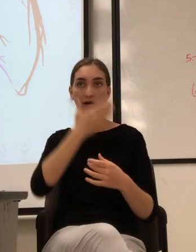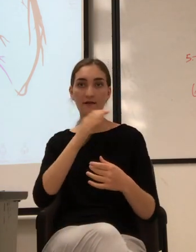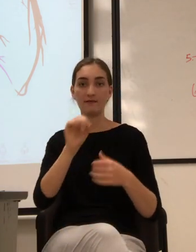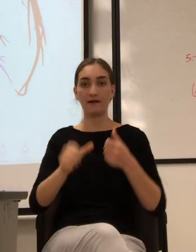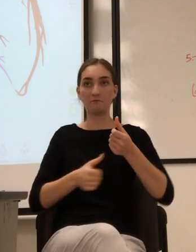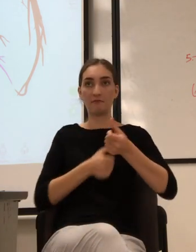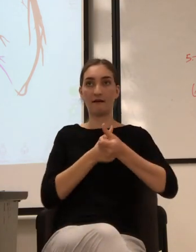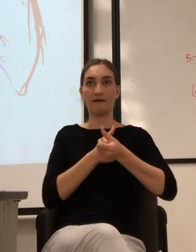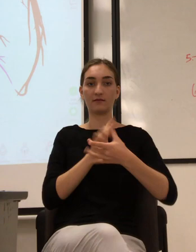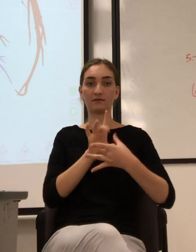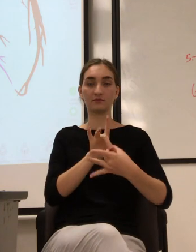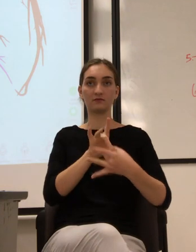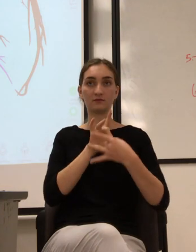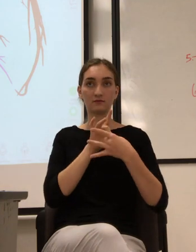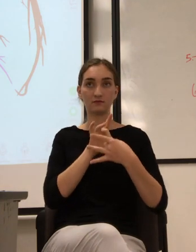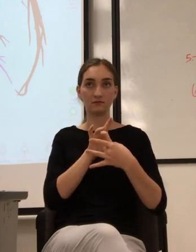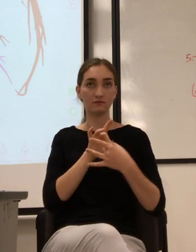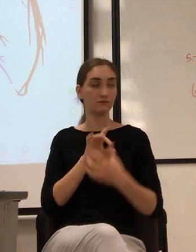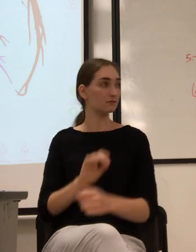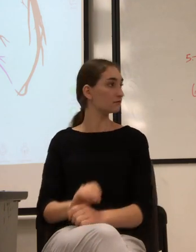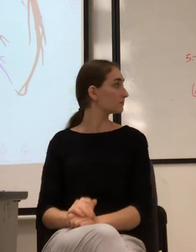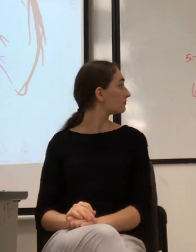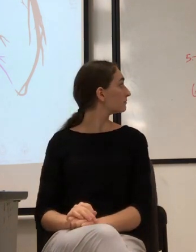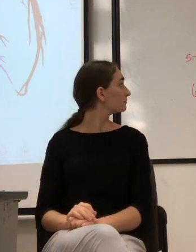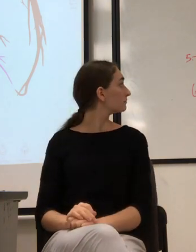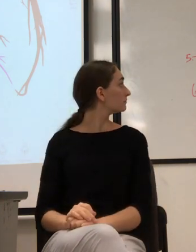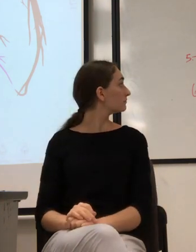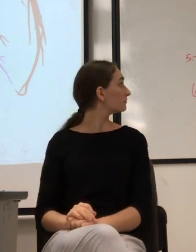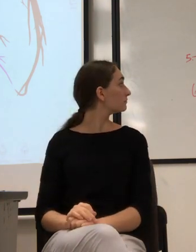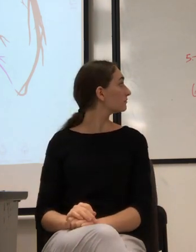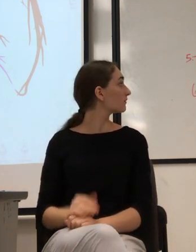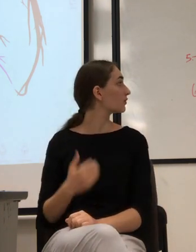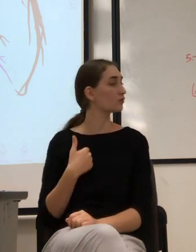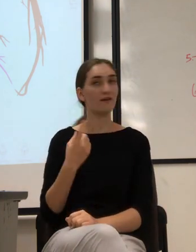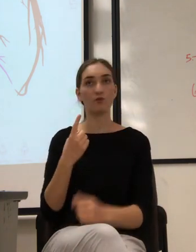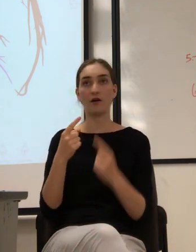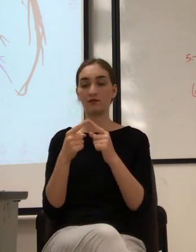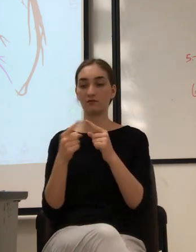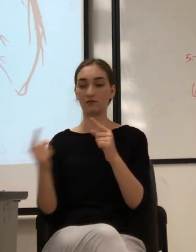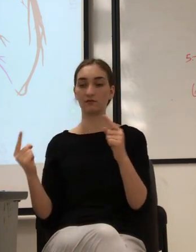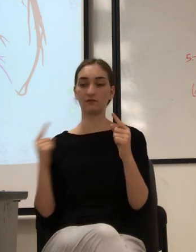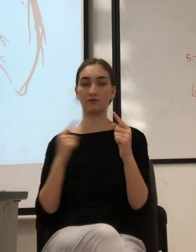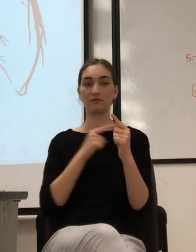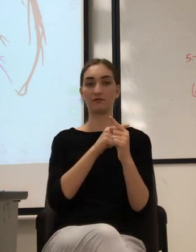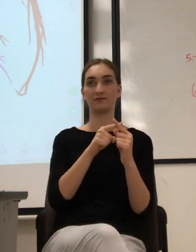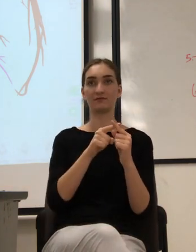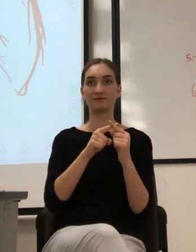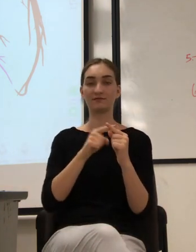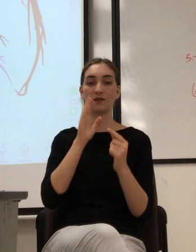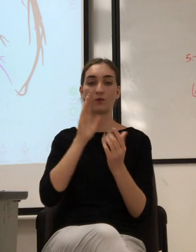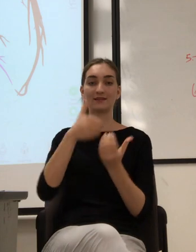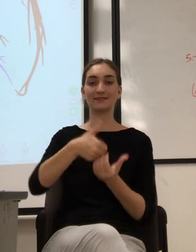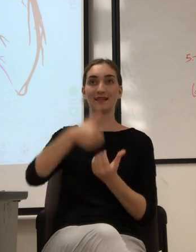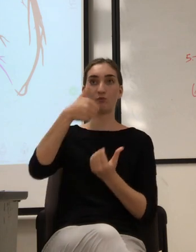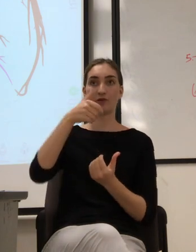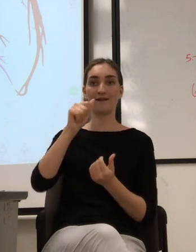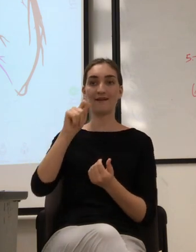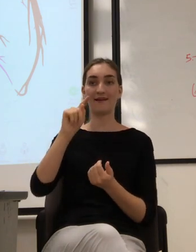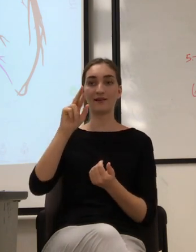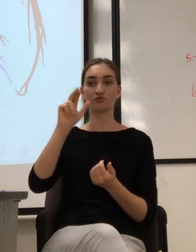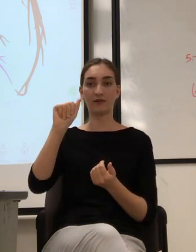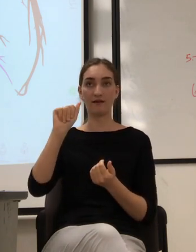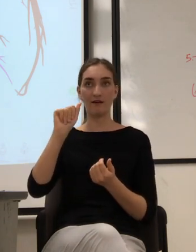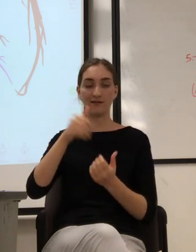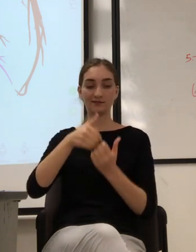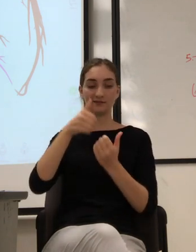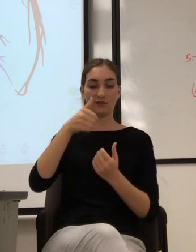sulcus going all the way around, separating atria from ventricles. Okay, that's basically what you got, this thing going front to back and around